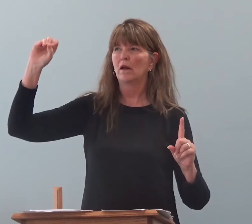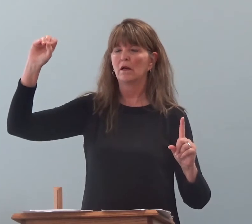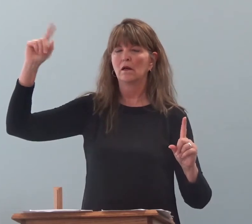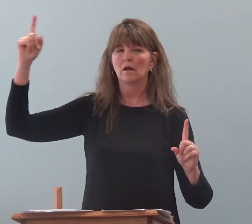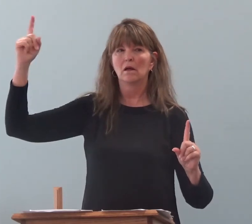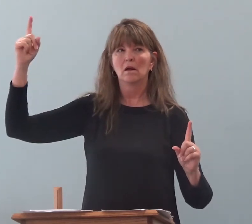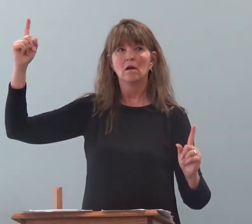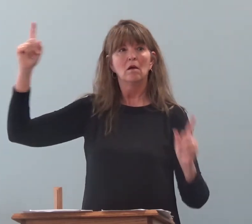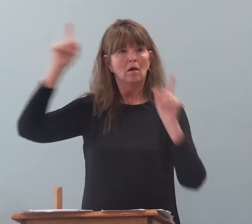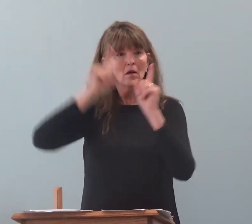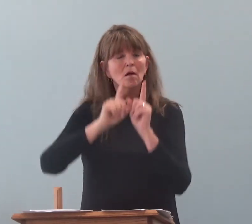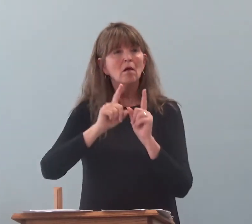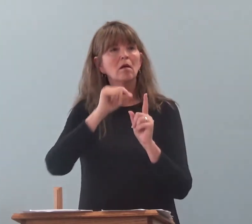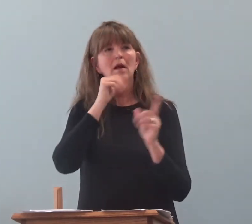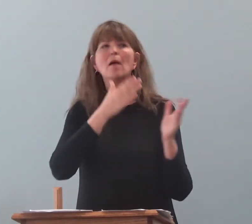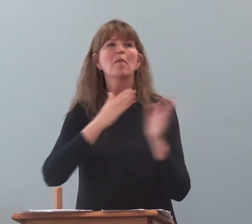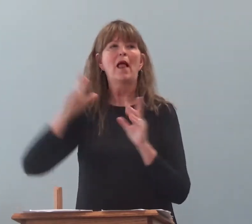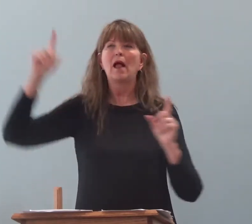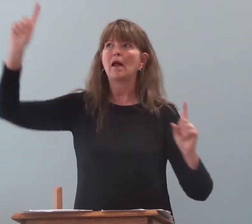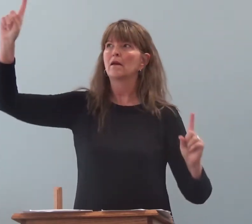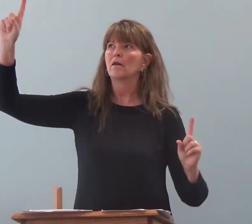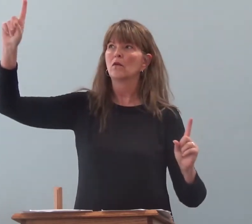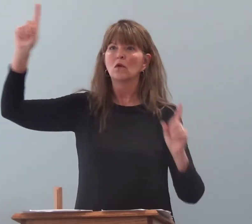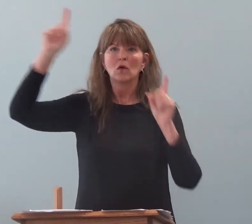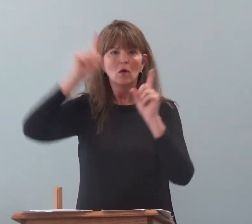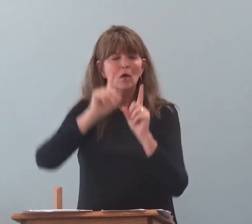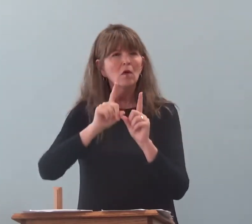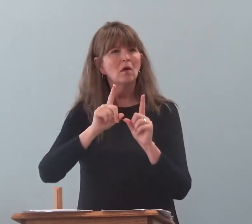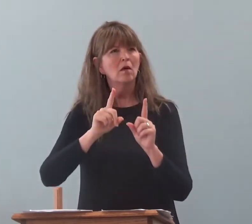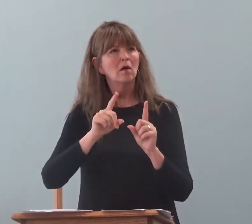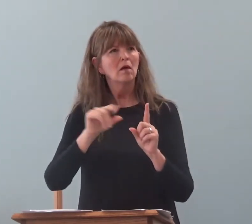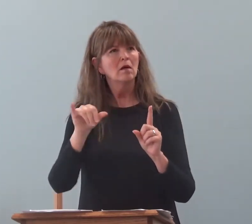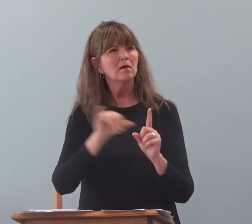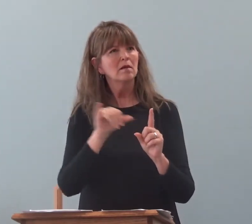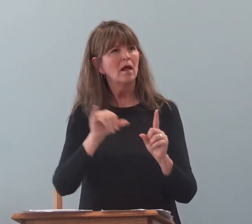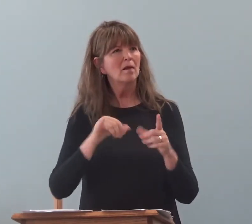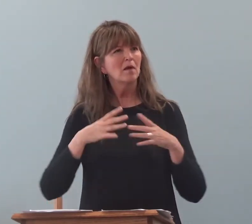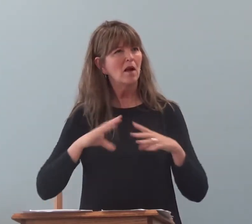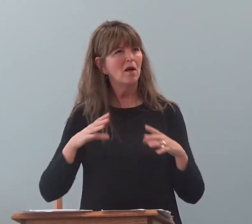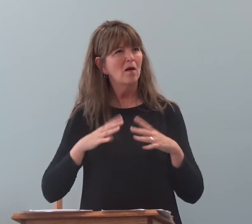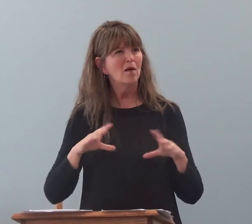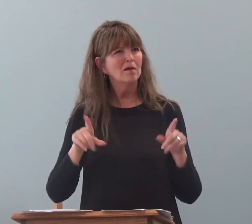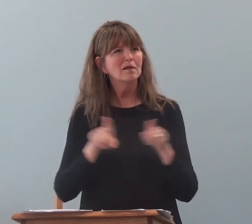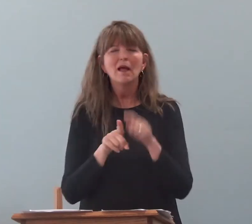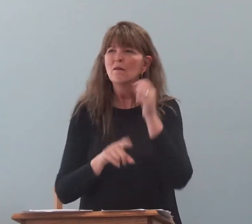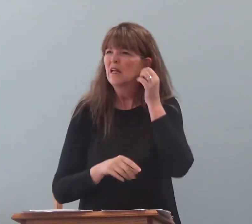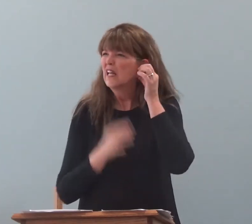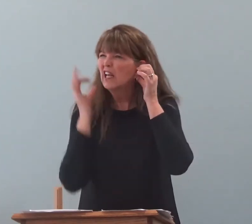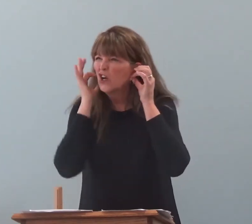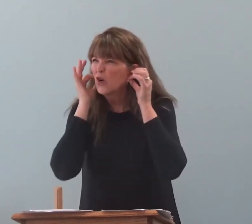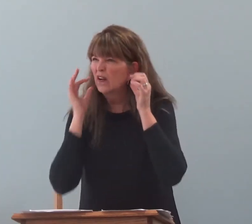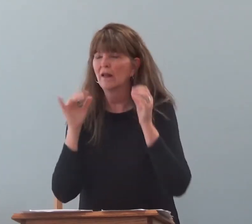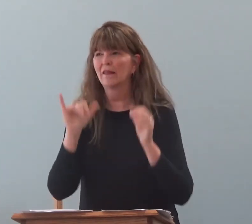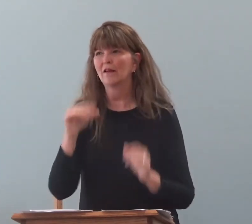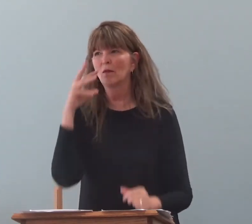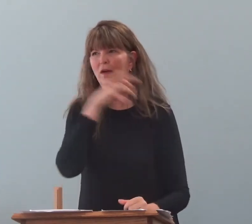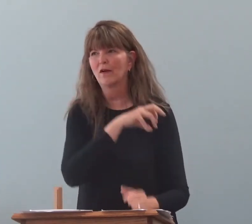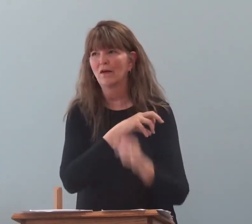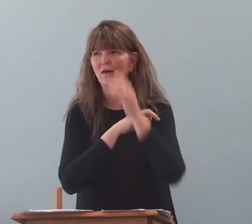But it's kind of funny. They do tend to select the same clothing. One is in Iowa and one is in Oregon. And when they got together, they had the